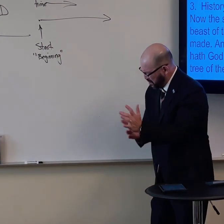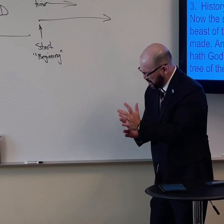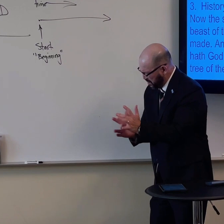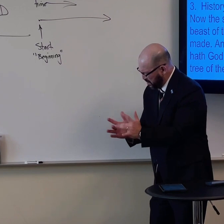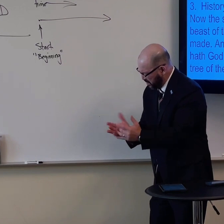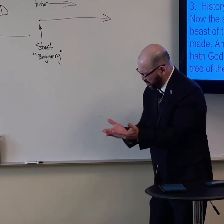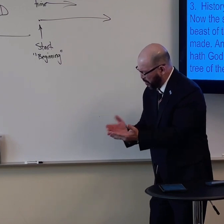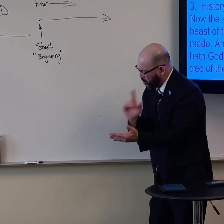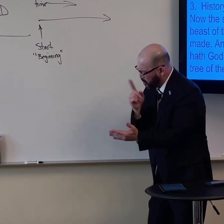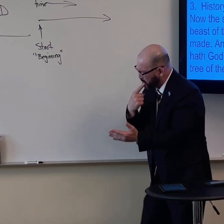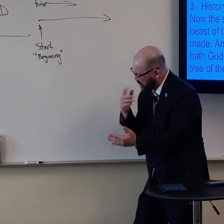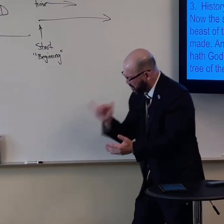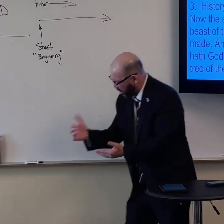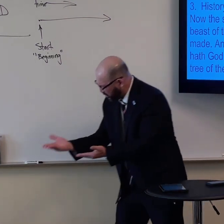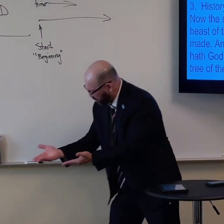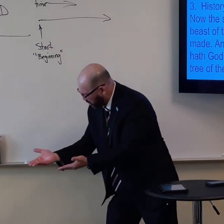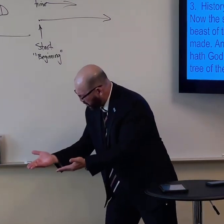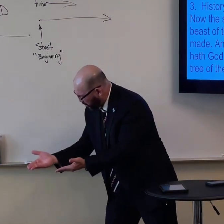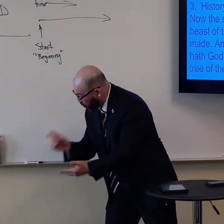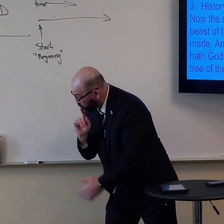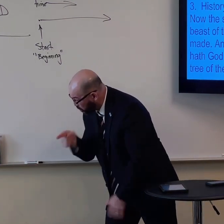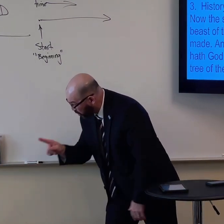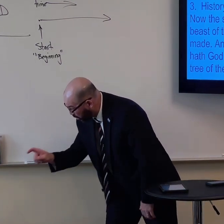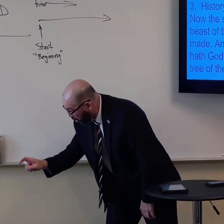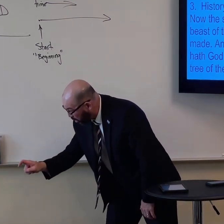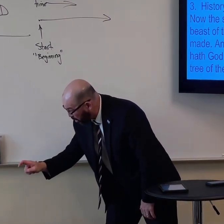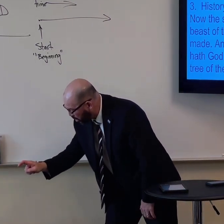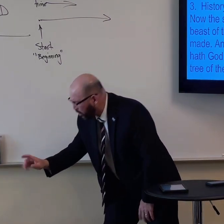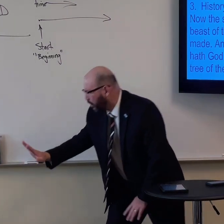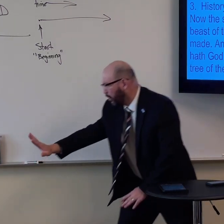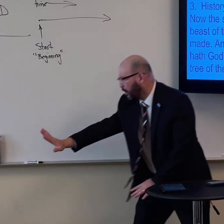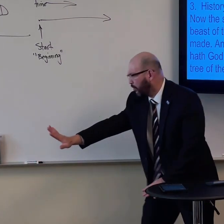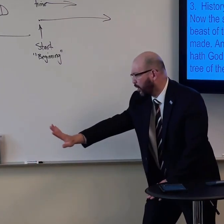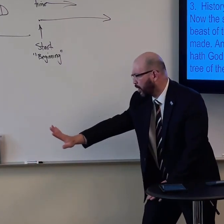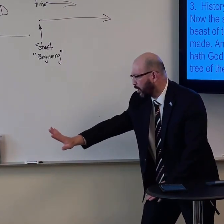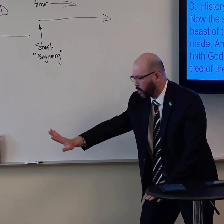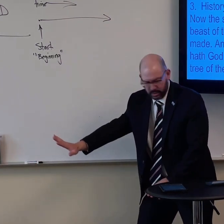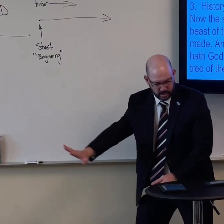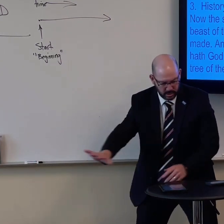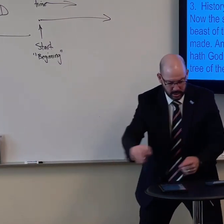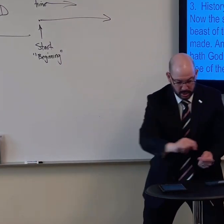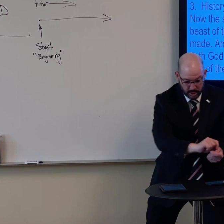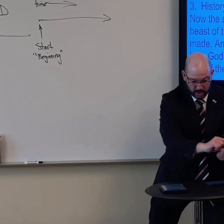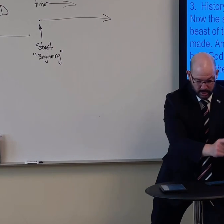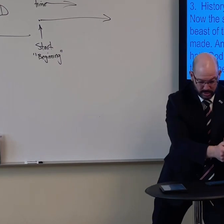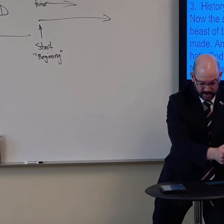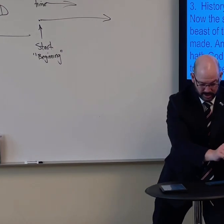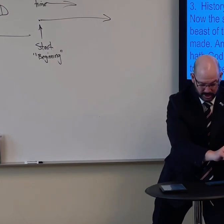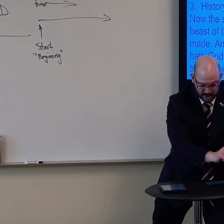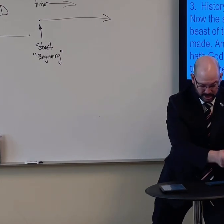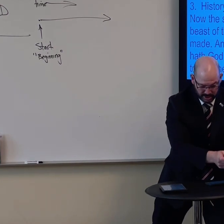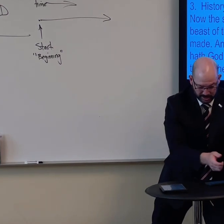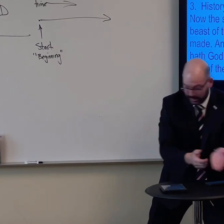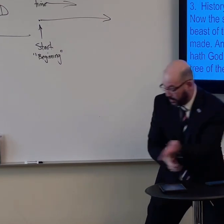And the Bible says this, really? Oh, wait a minute. Here's a different translation.